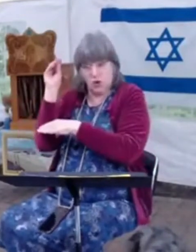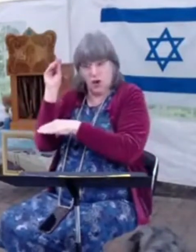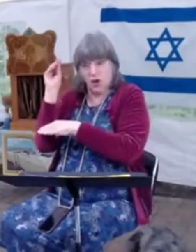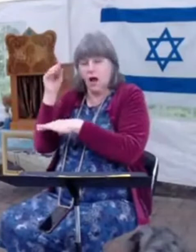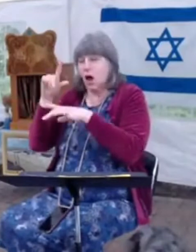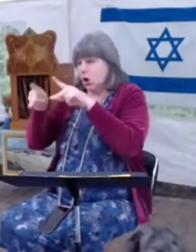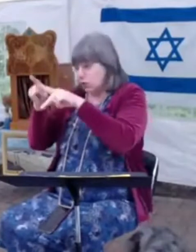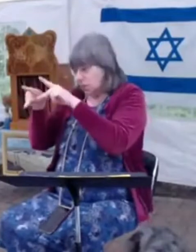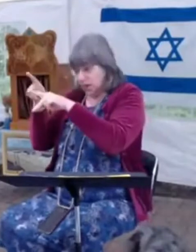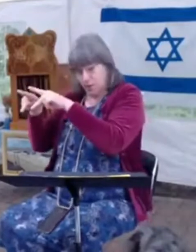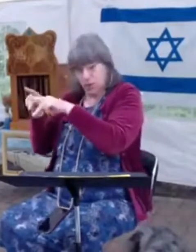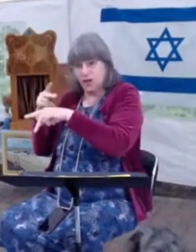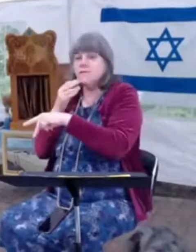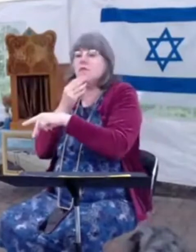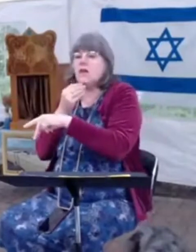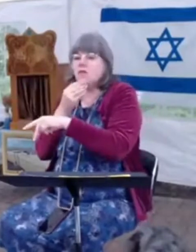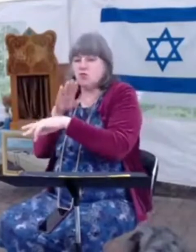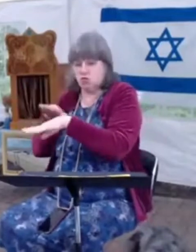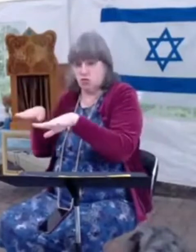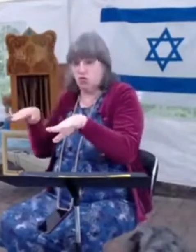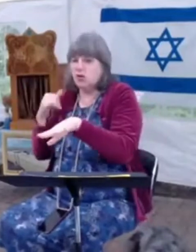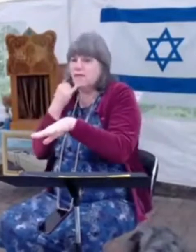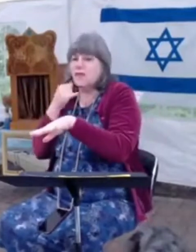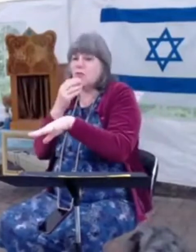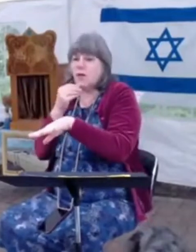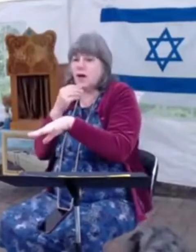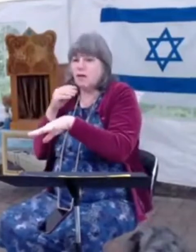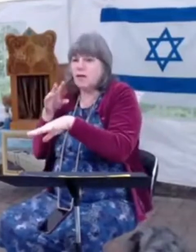when the kingdom will return.